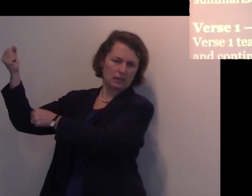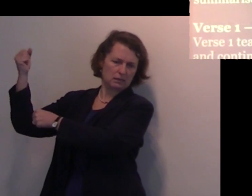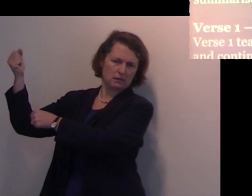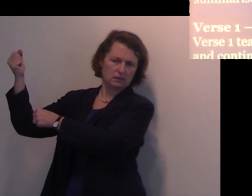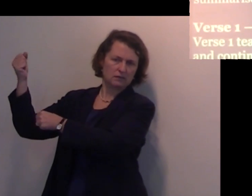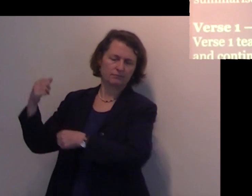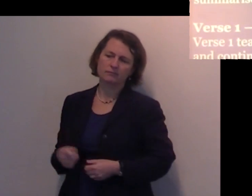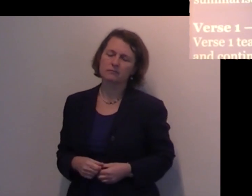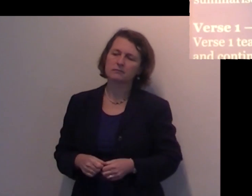I will summarize.